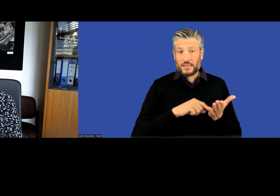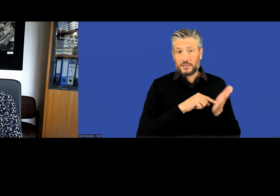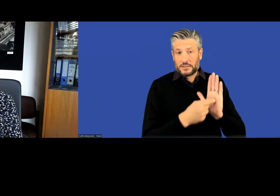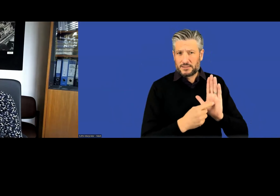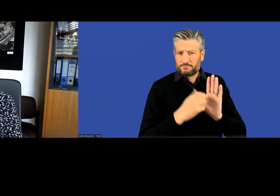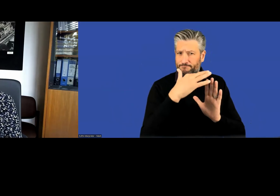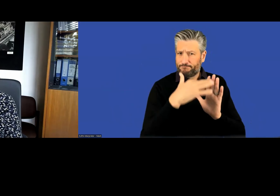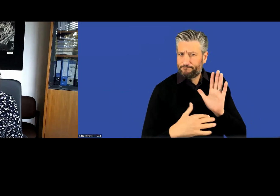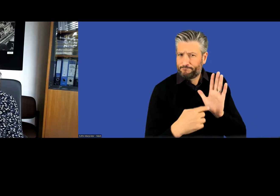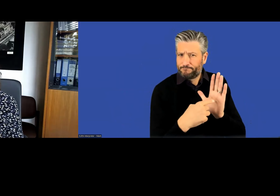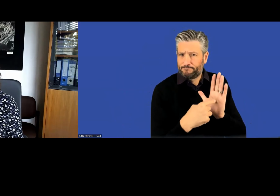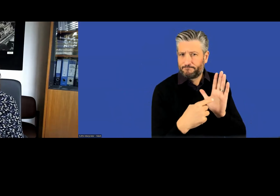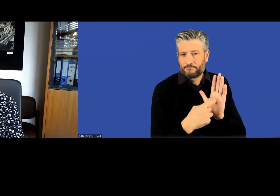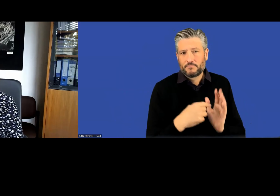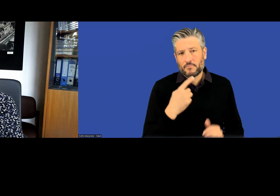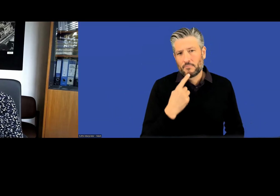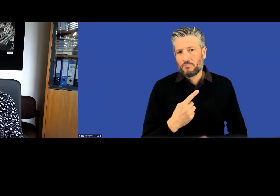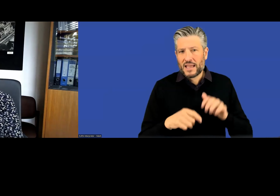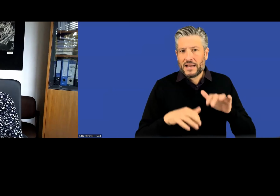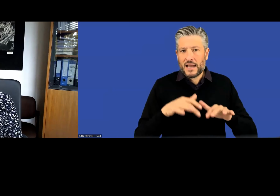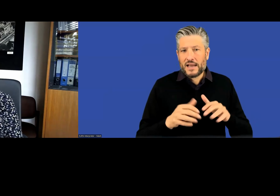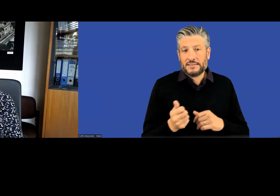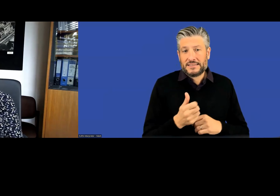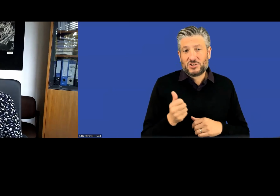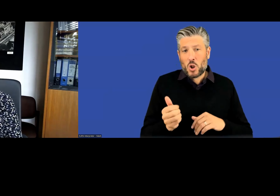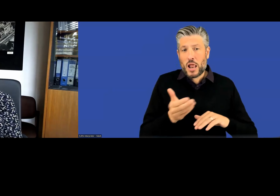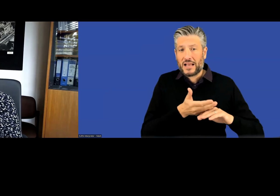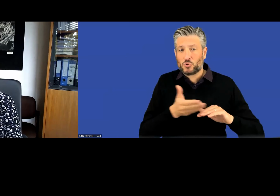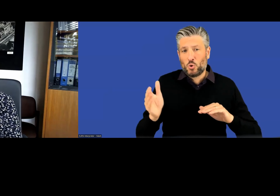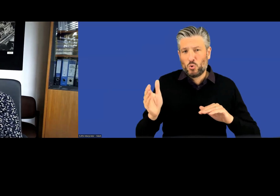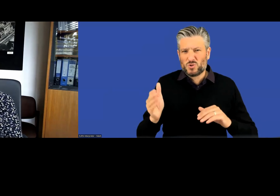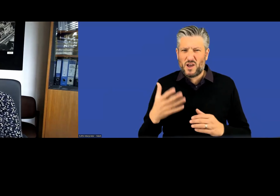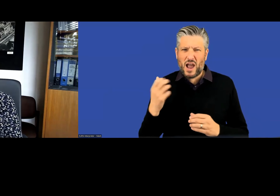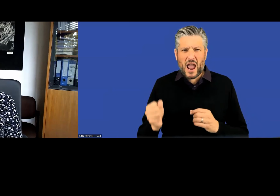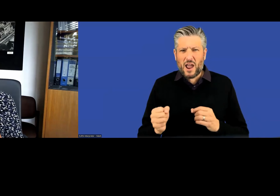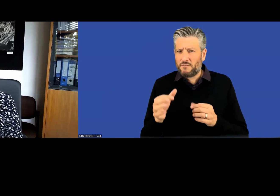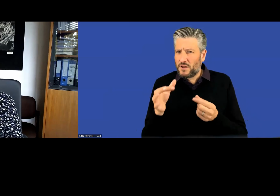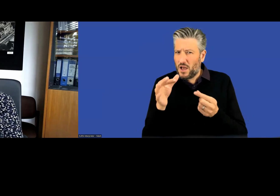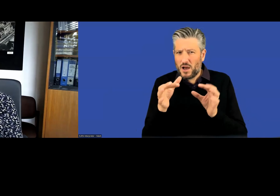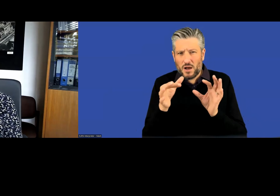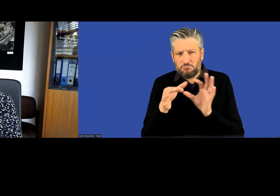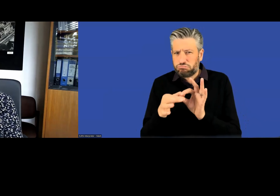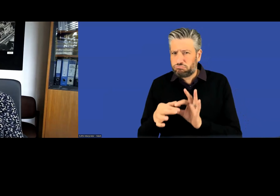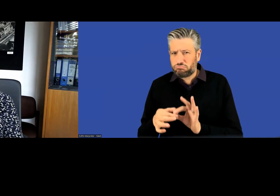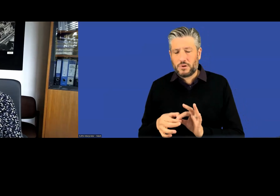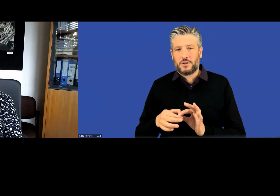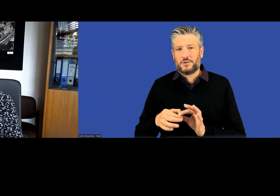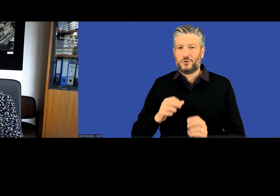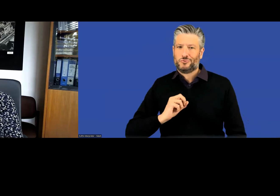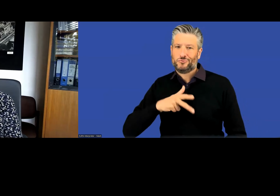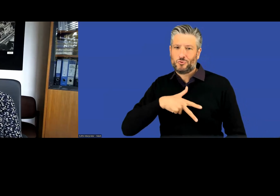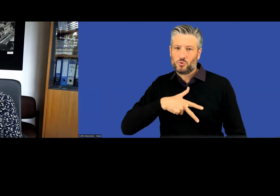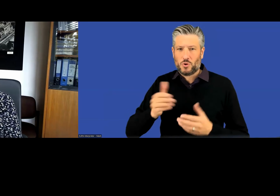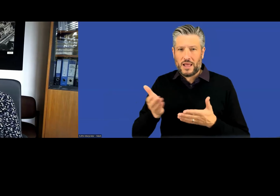digital exclusion and a wide range of factors associated with social exclusion, including those low levels of